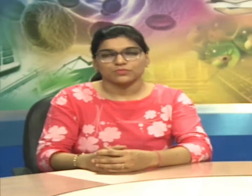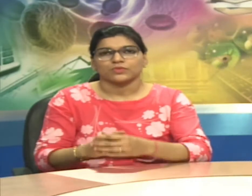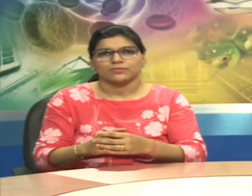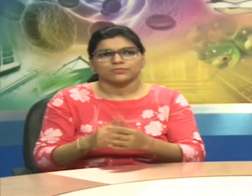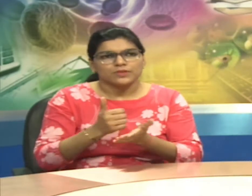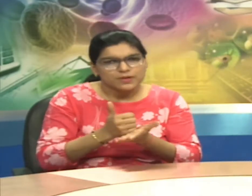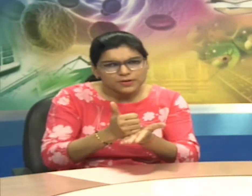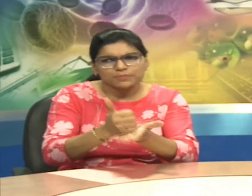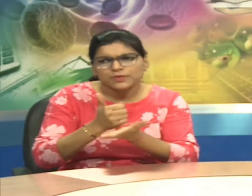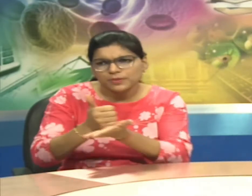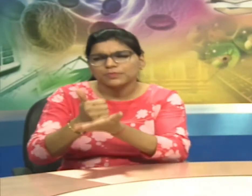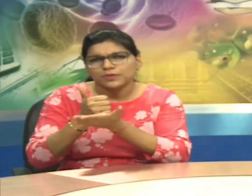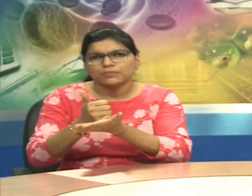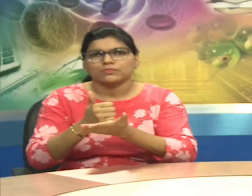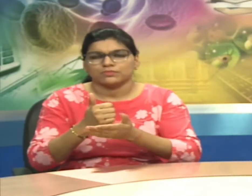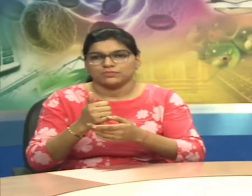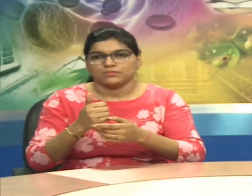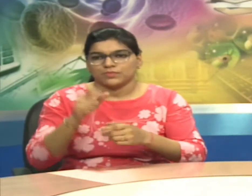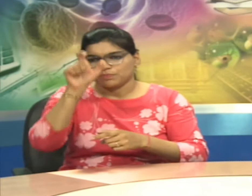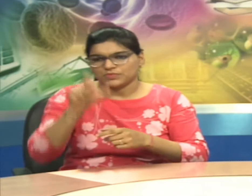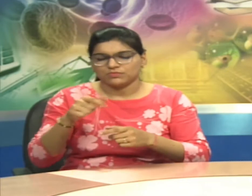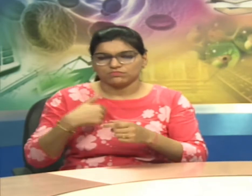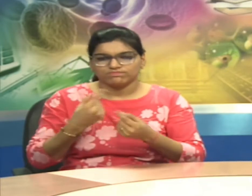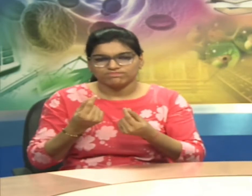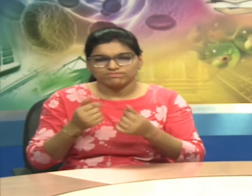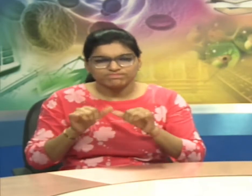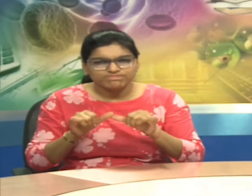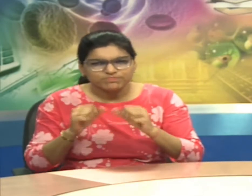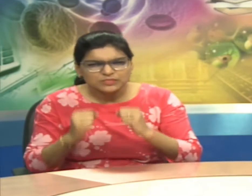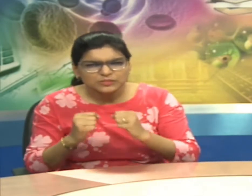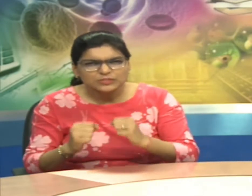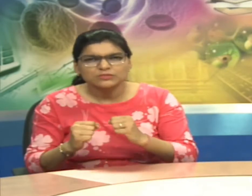Next word, render, which means help.